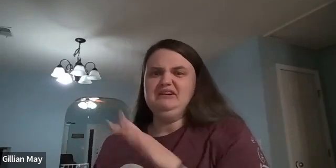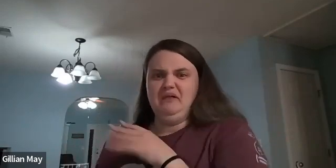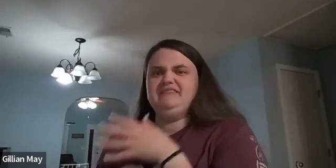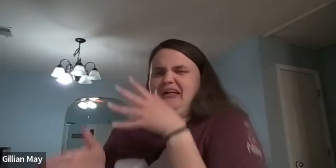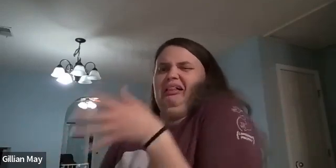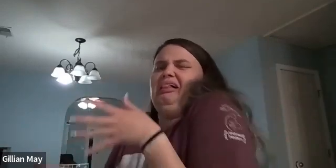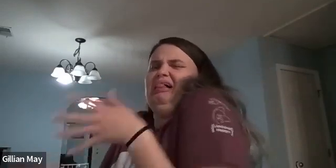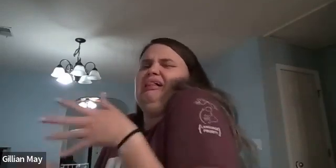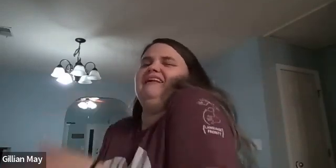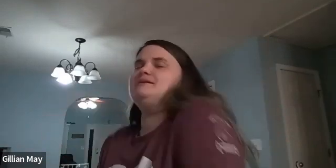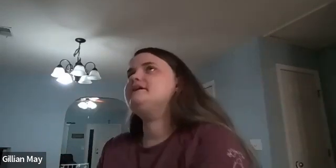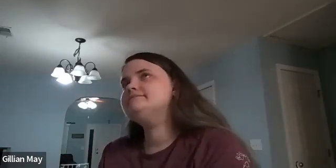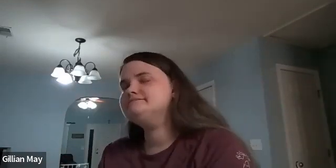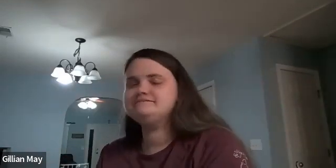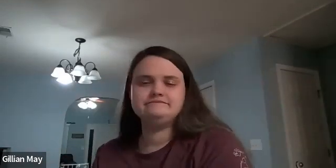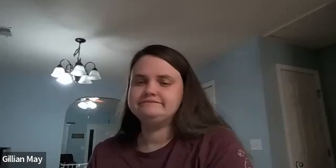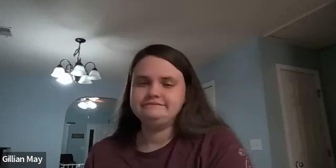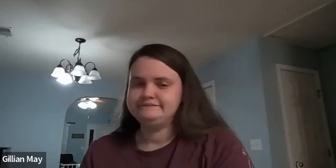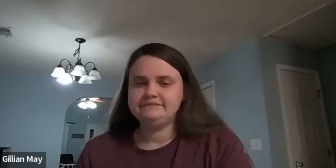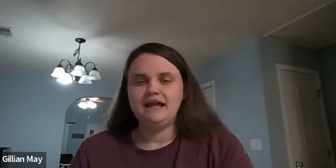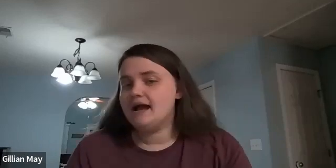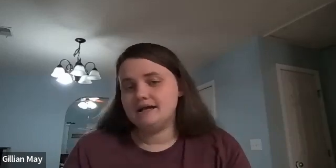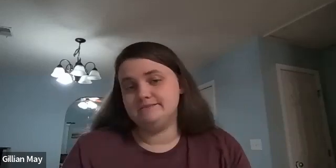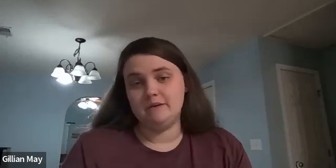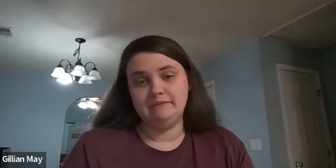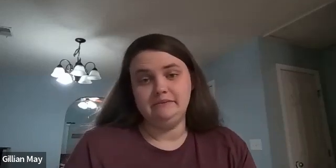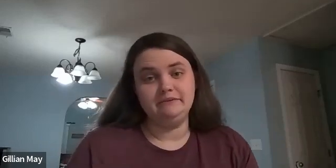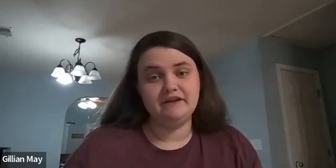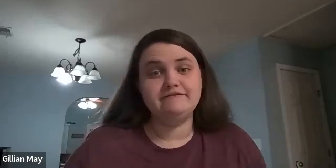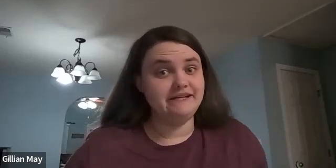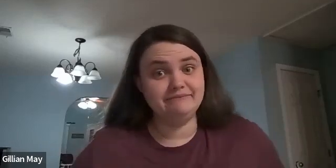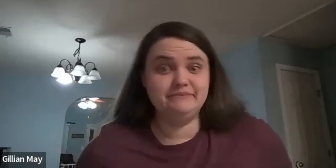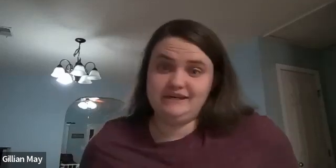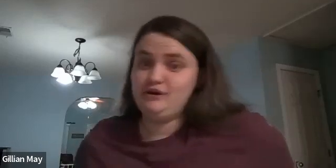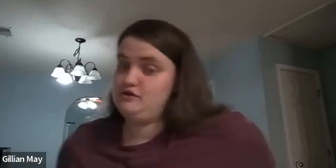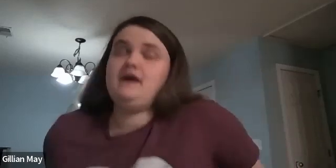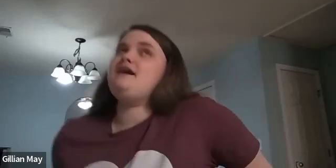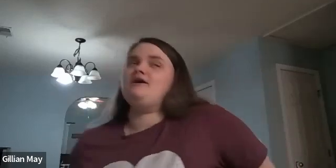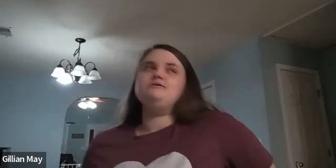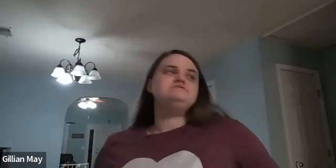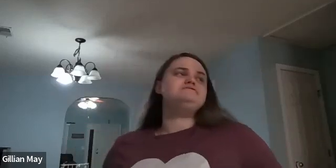don't like that. Oh, and I'm like, I got some drama people. They're funny, but they are,